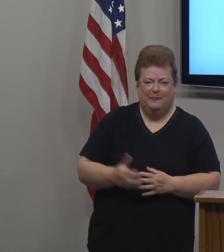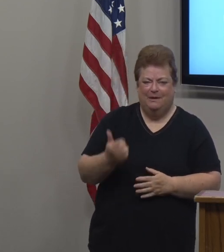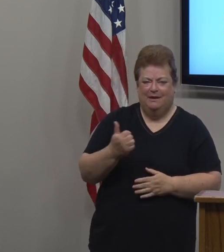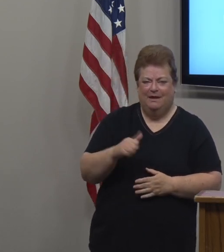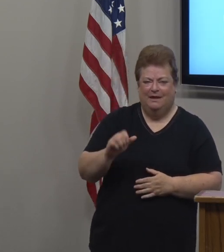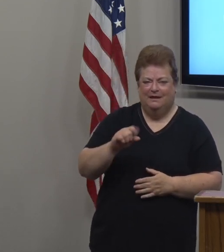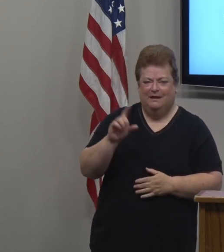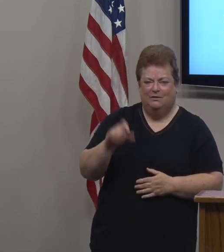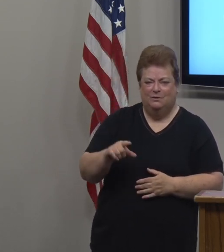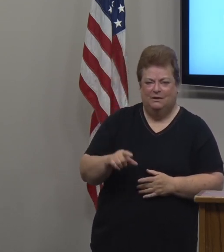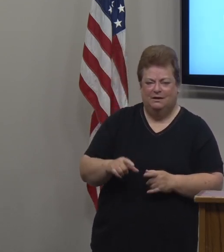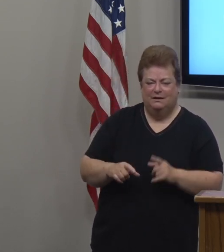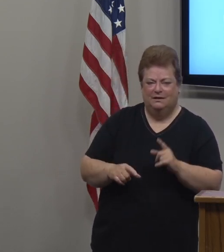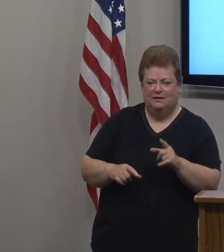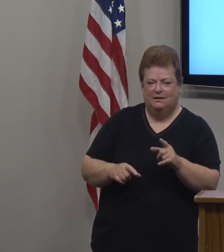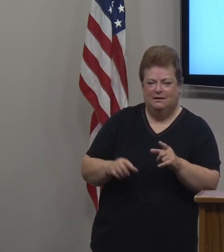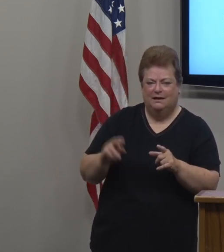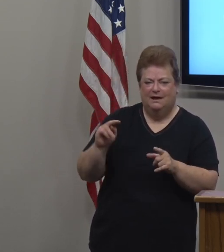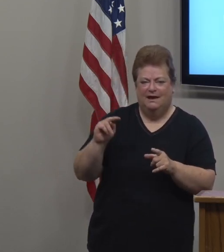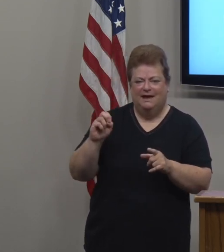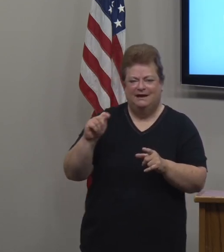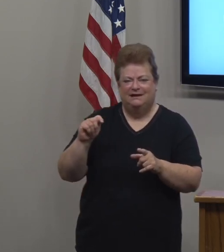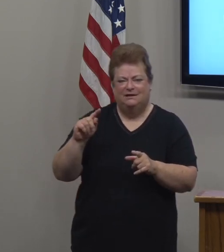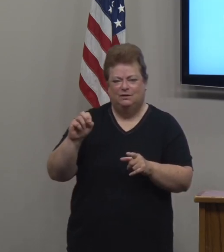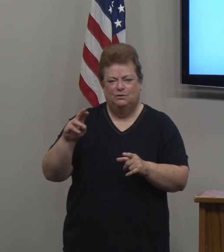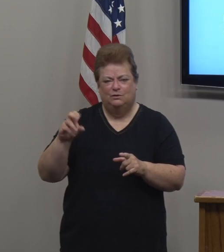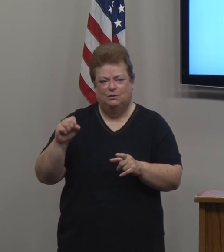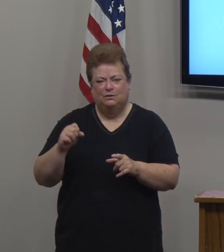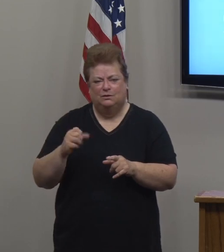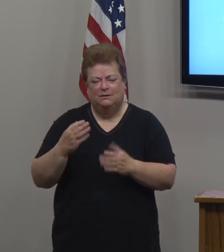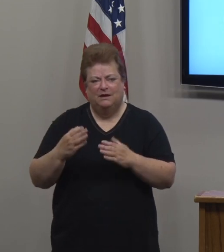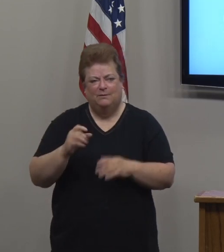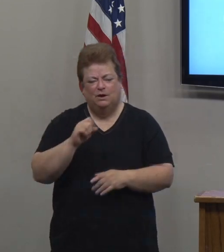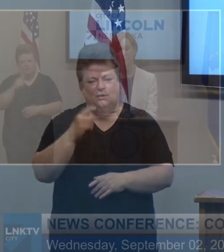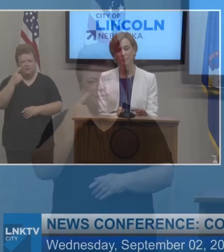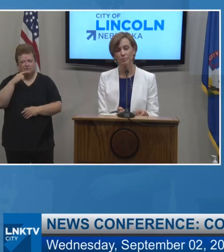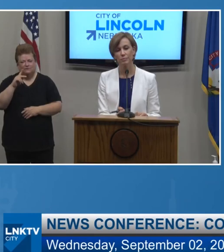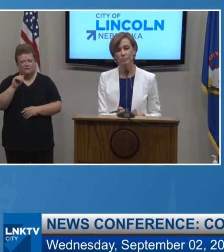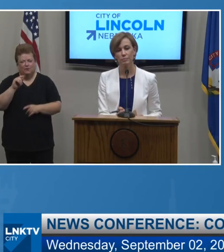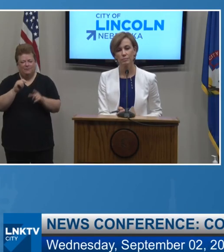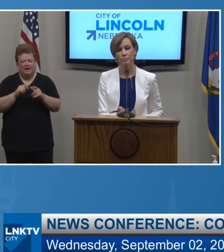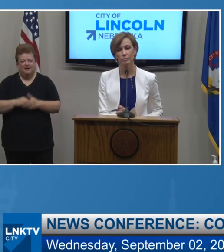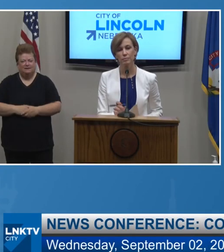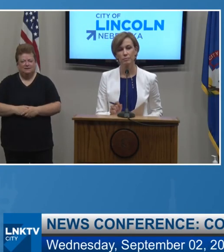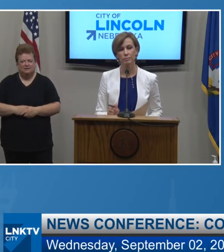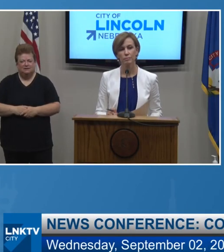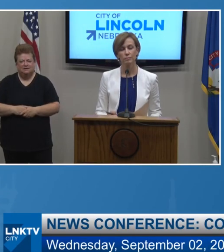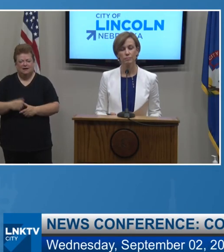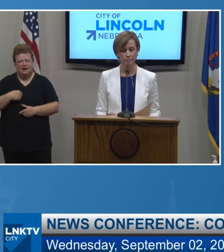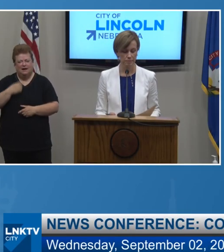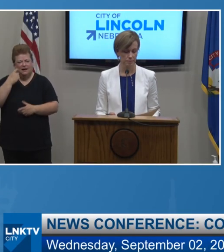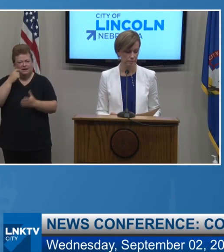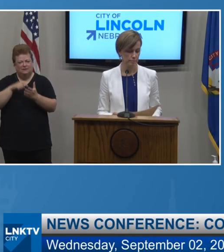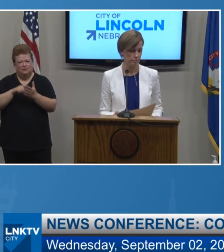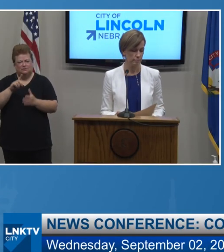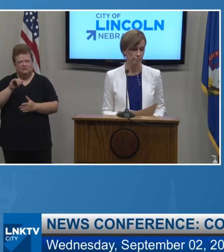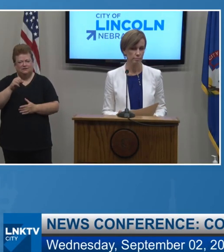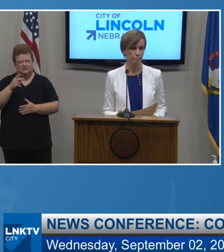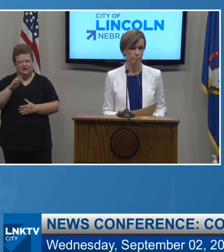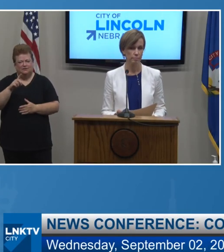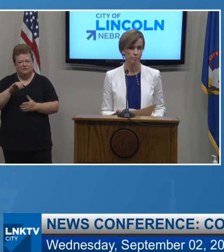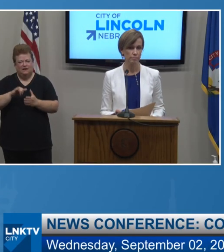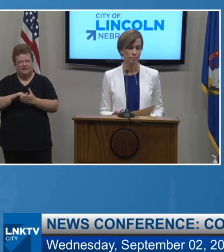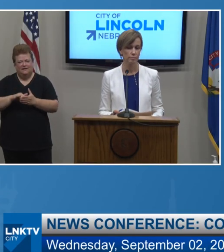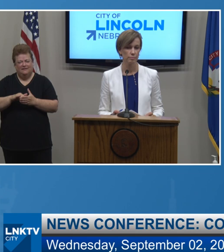Any other questions? Becca Costello with NET News. I have a question probably for Pat. I noticed on the dashboard, it was recently added the